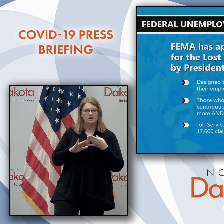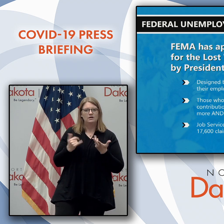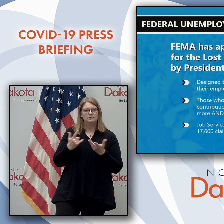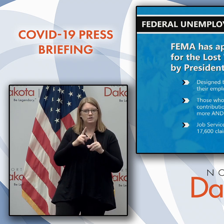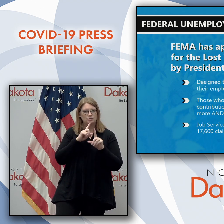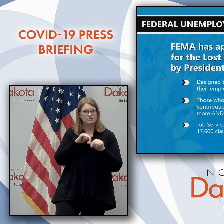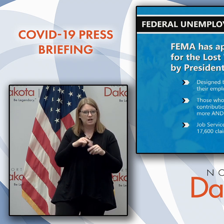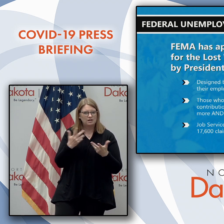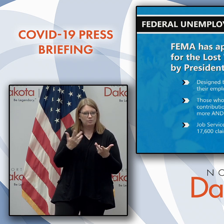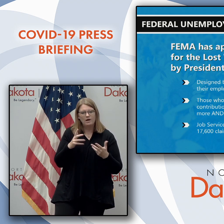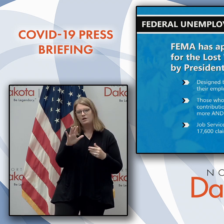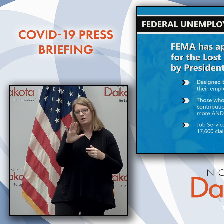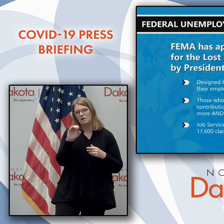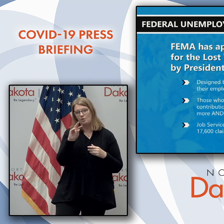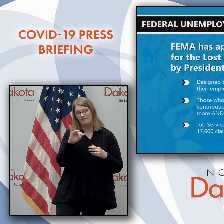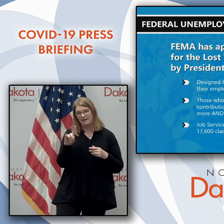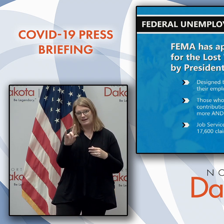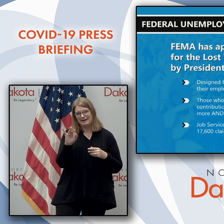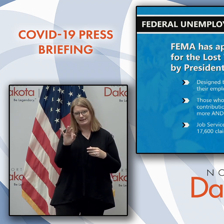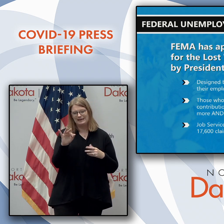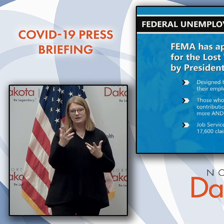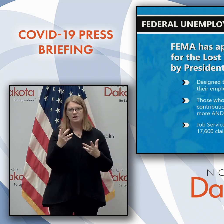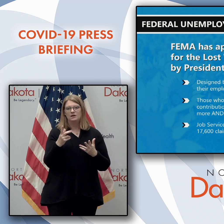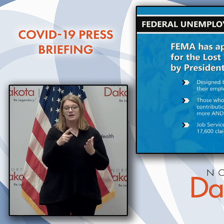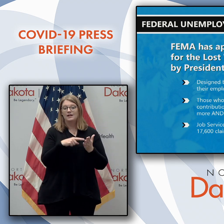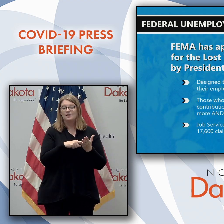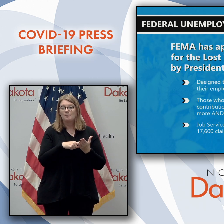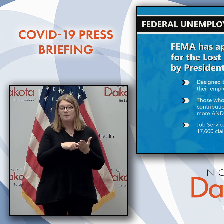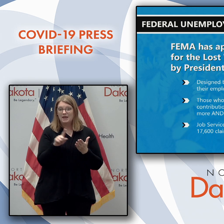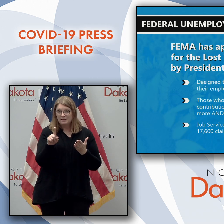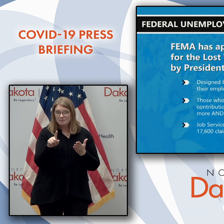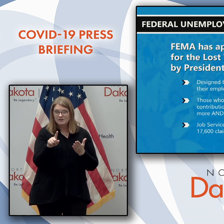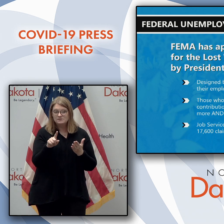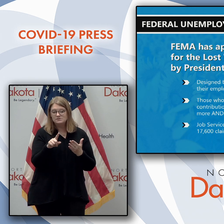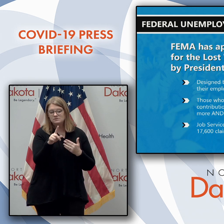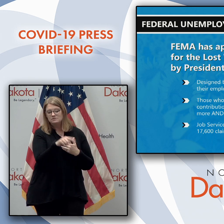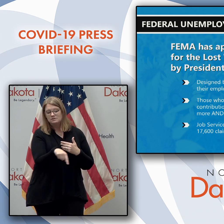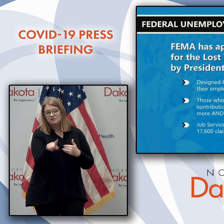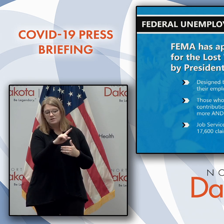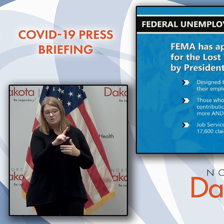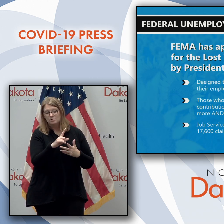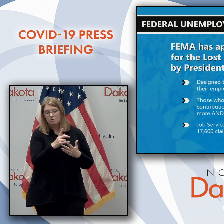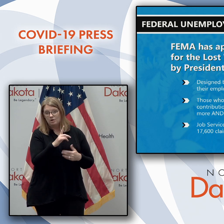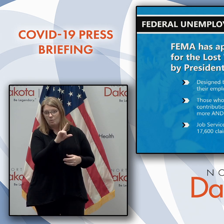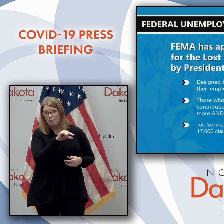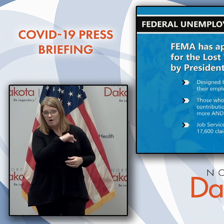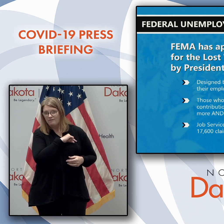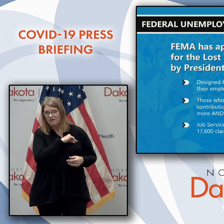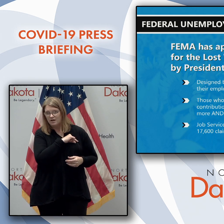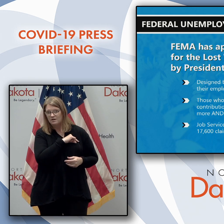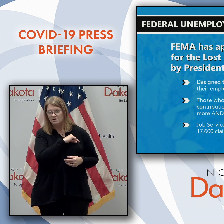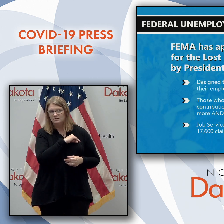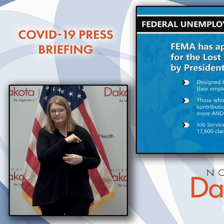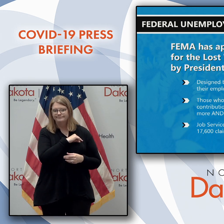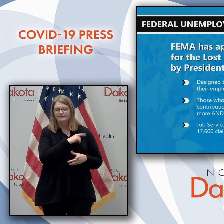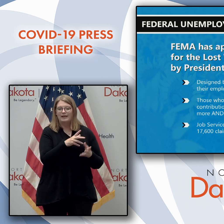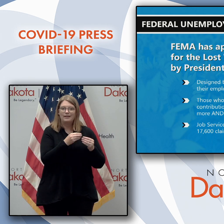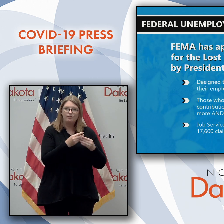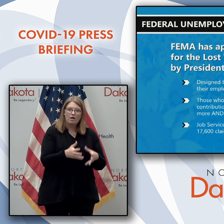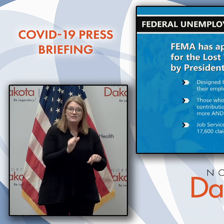of COVID-19, and those payments apply to people who qualified, who had lost their